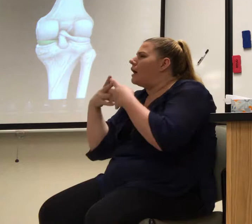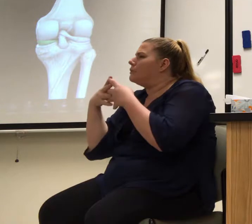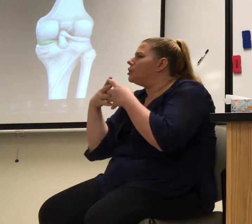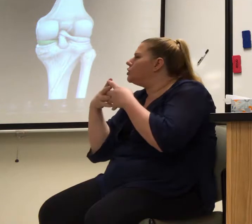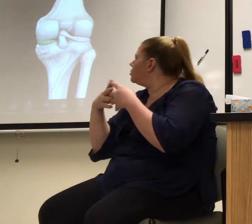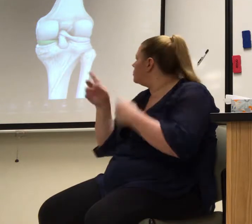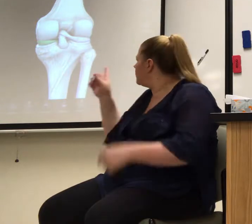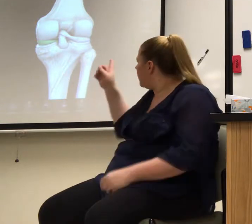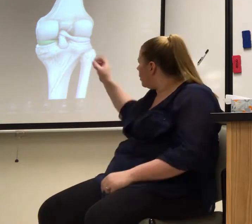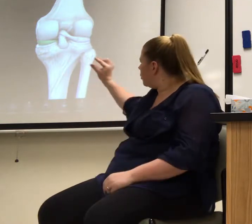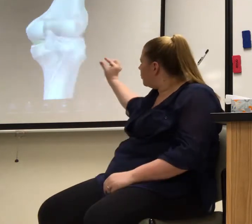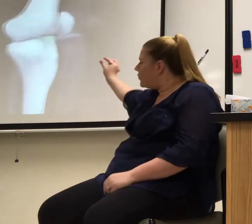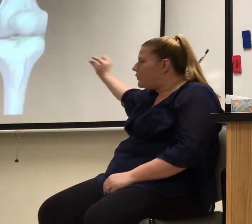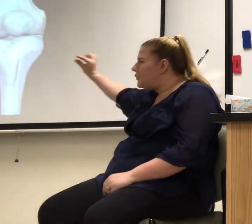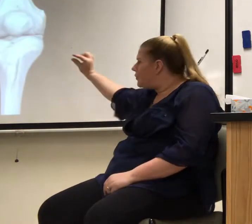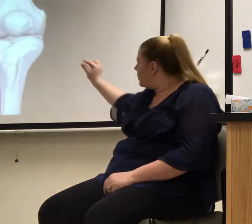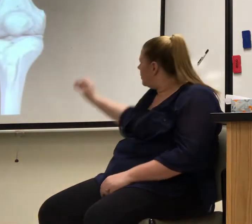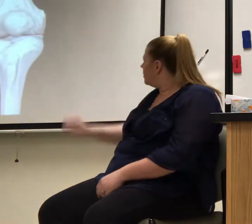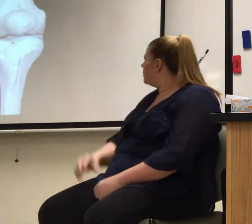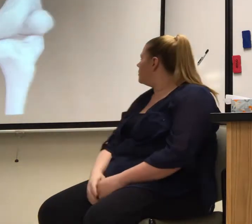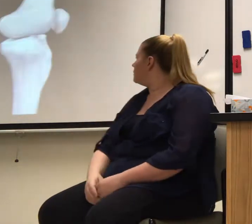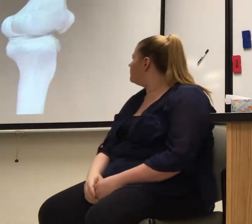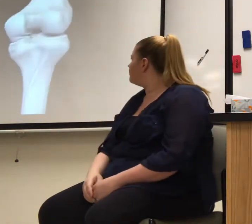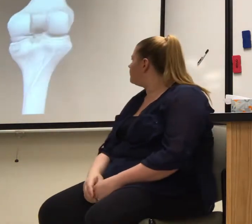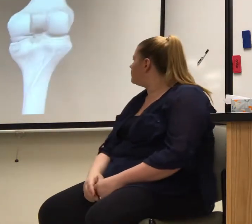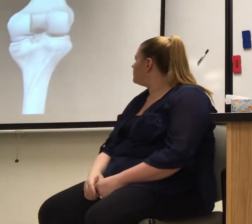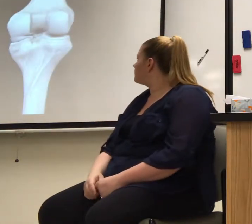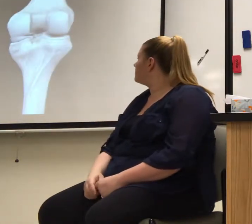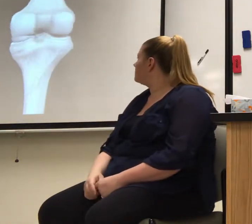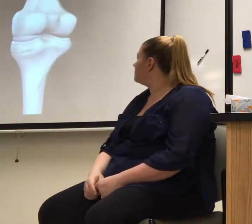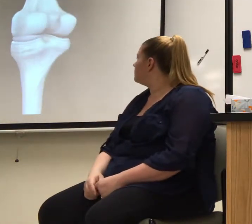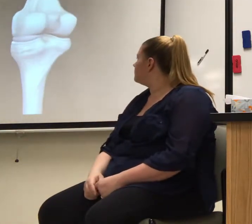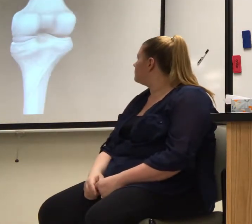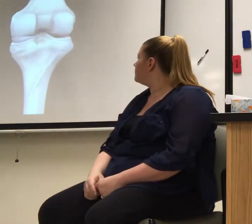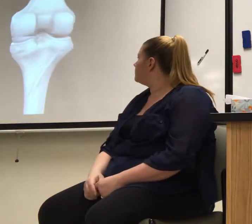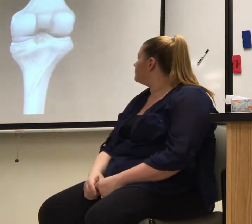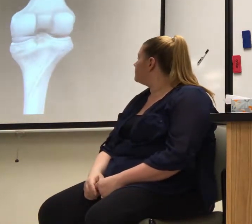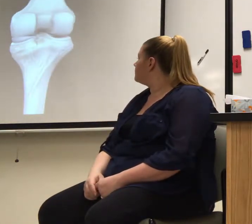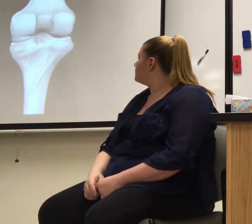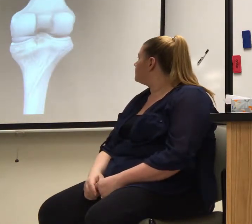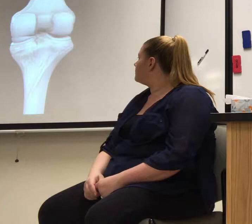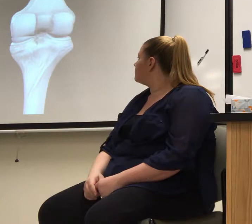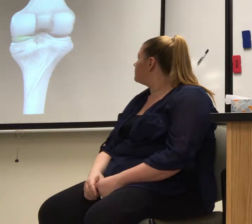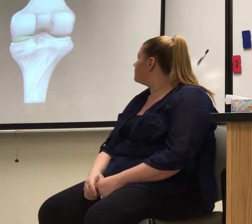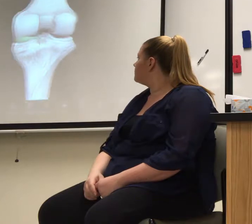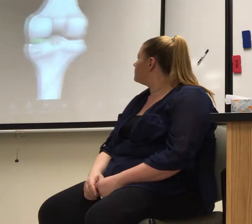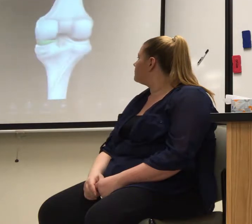what it looks like when they're isolated. That doesn't really show you much more.